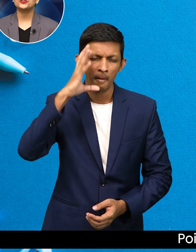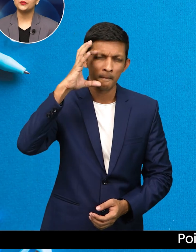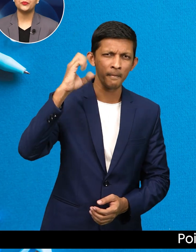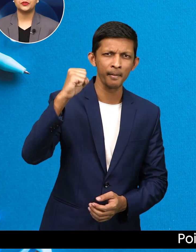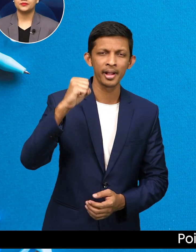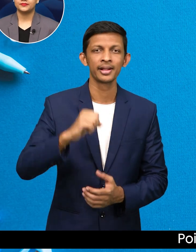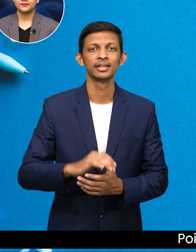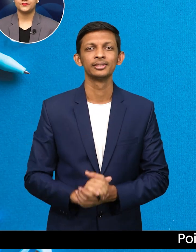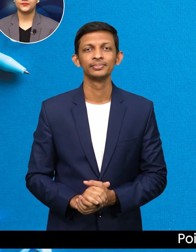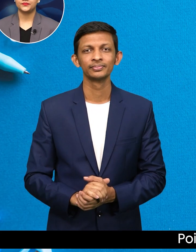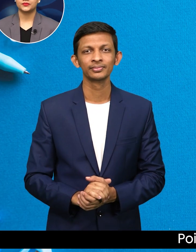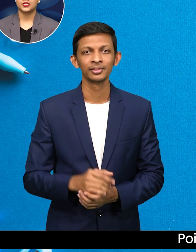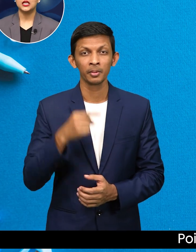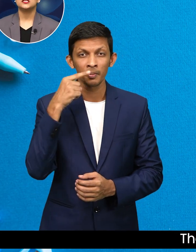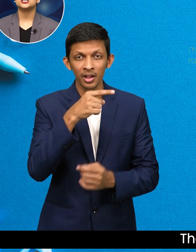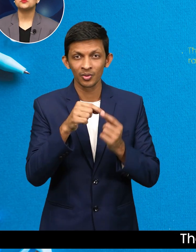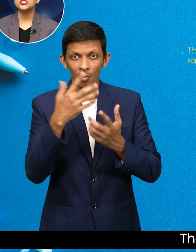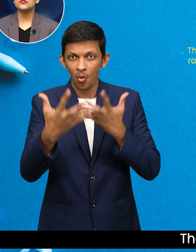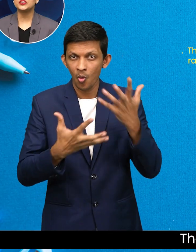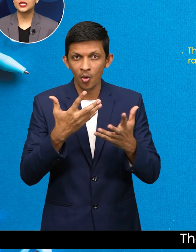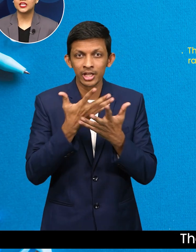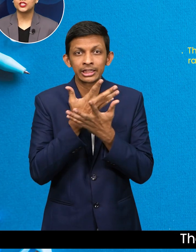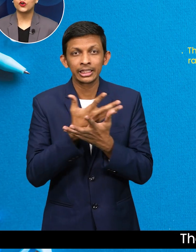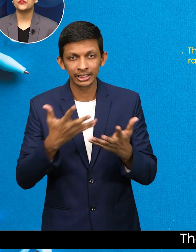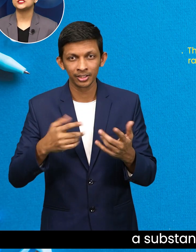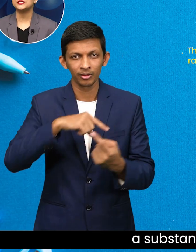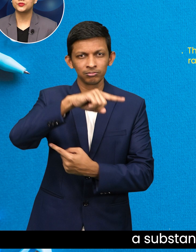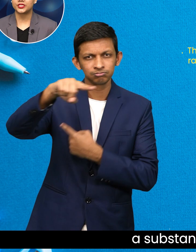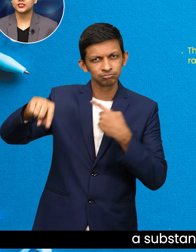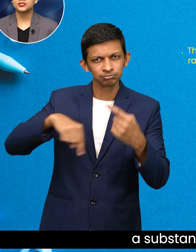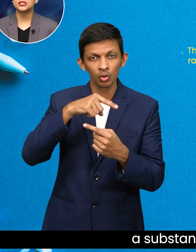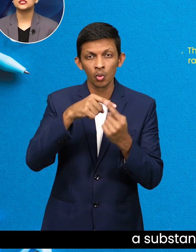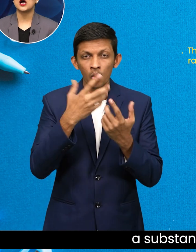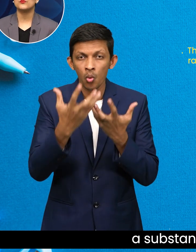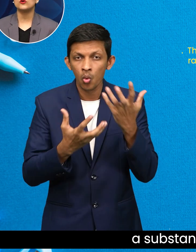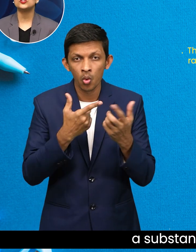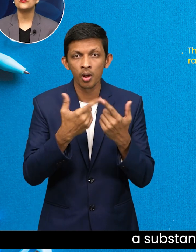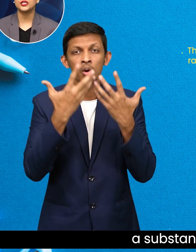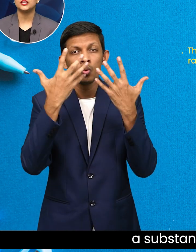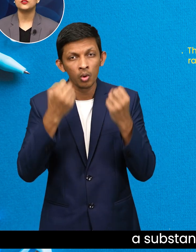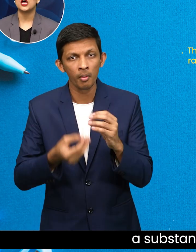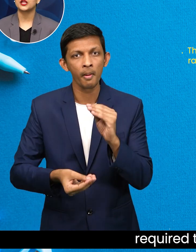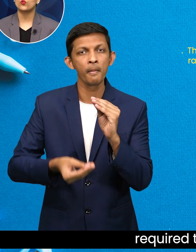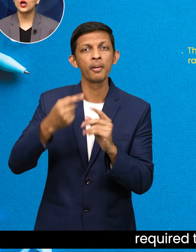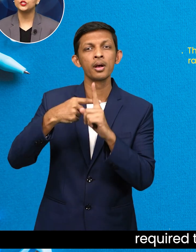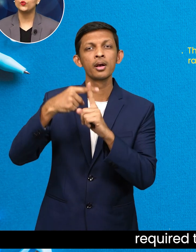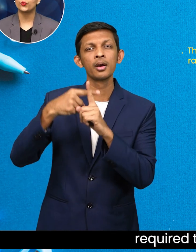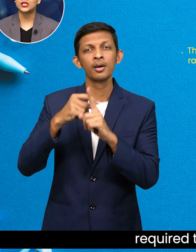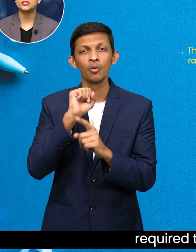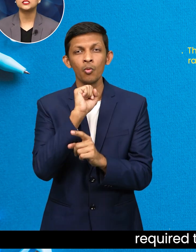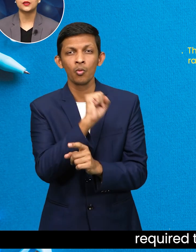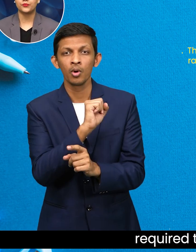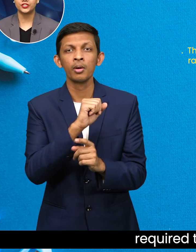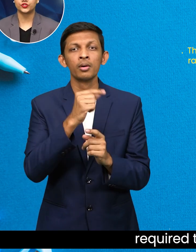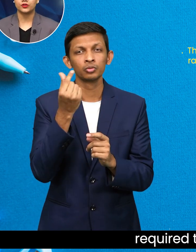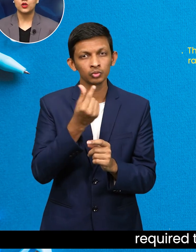Points to remember. The specific heat of a substance is the amount of heat required to raise